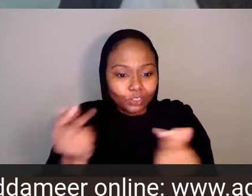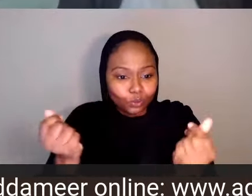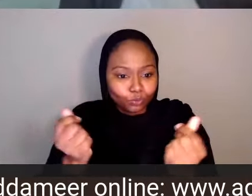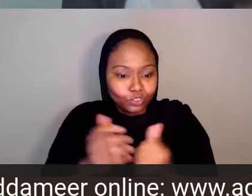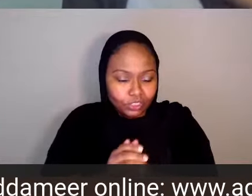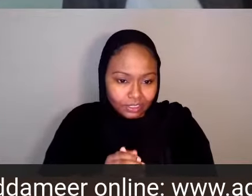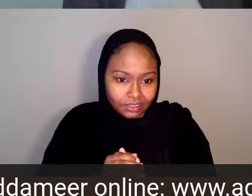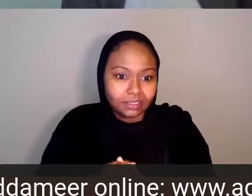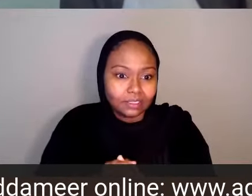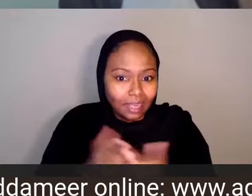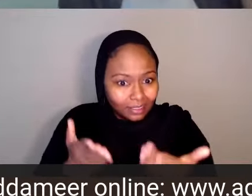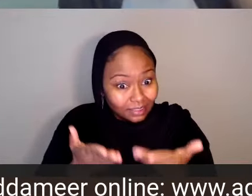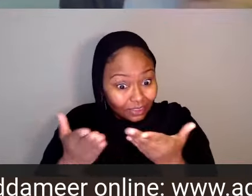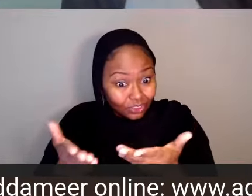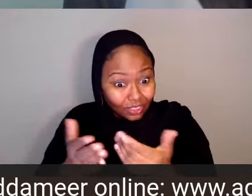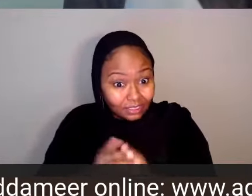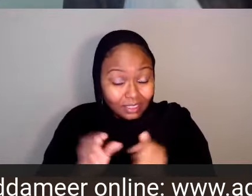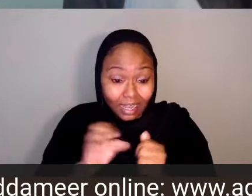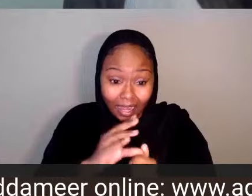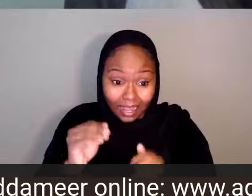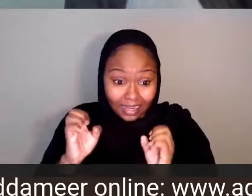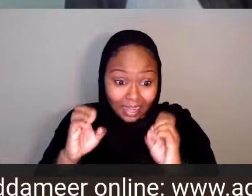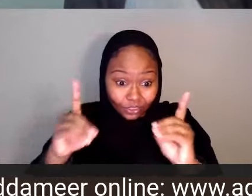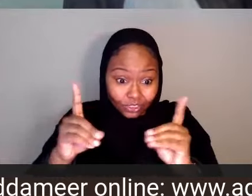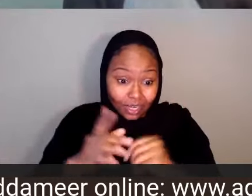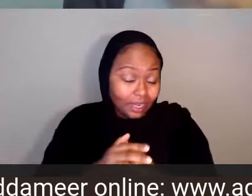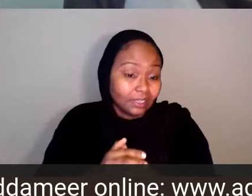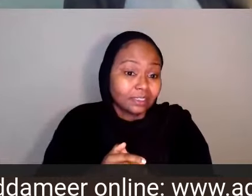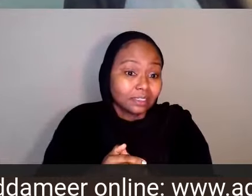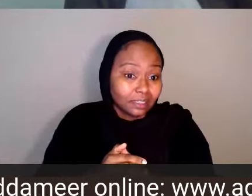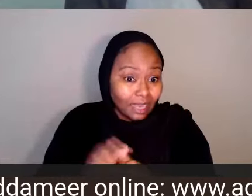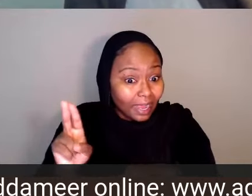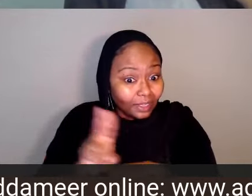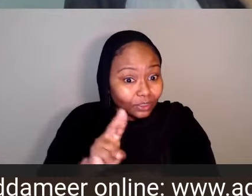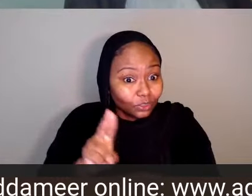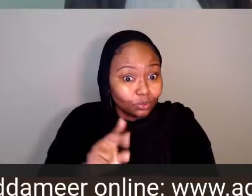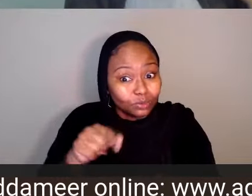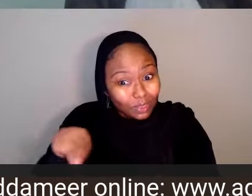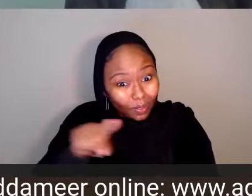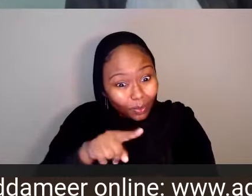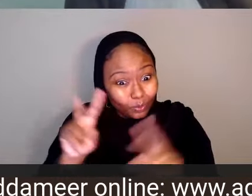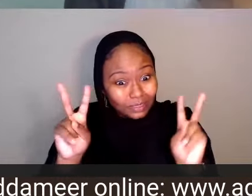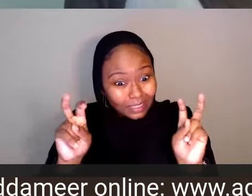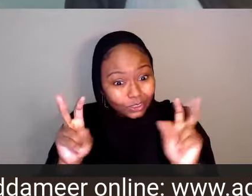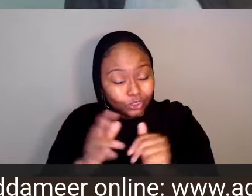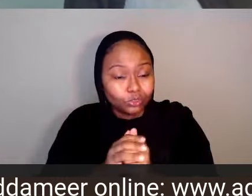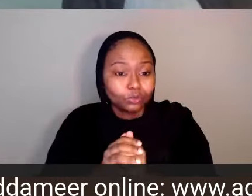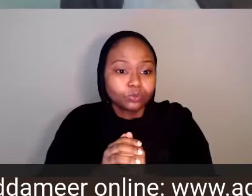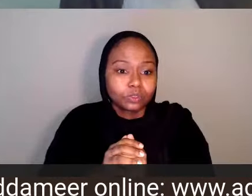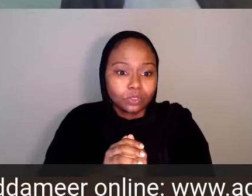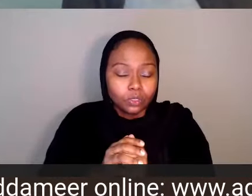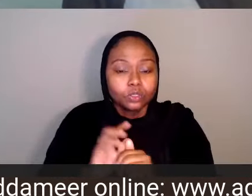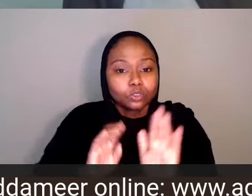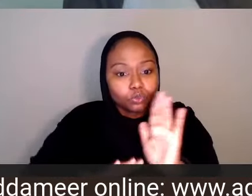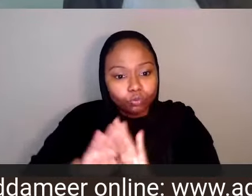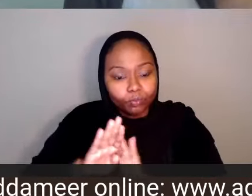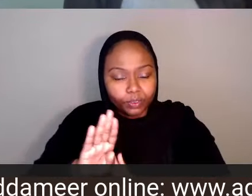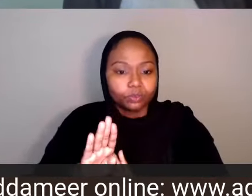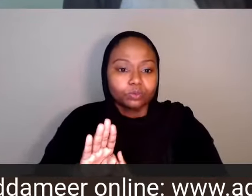and suggest and educate and use these issues in order to build a